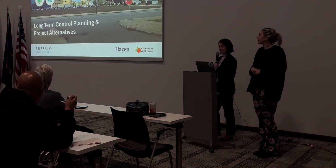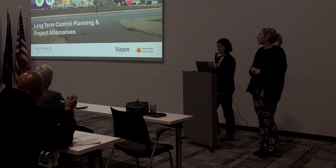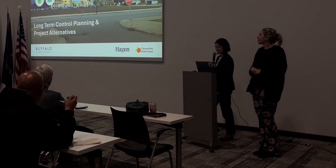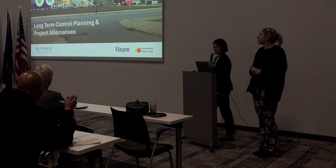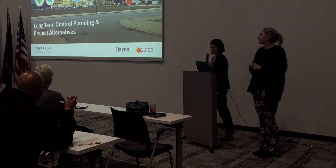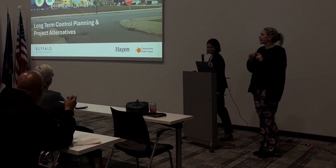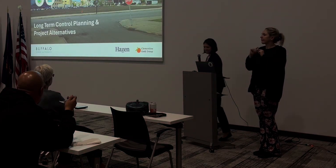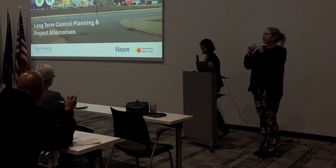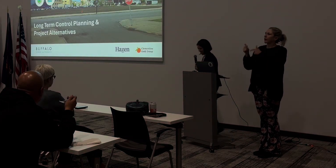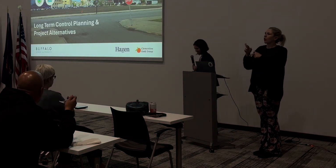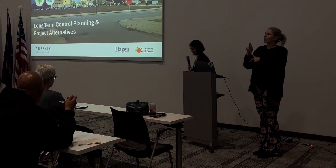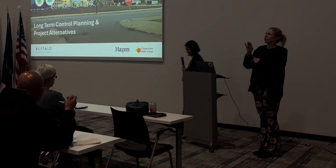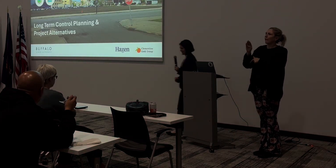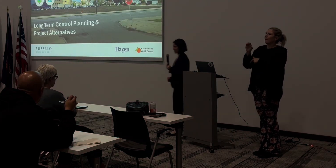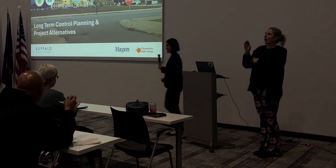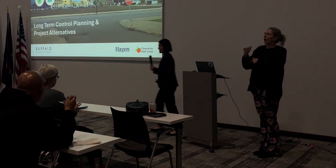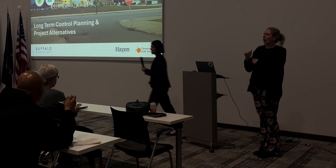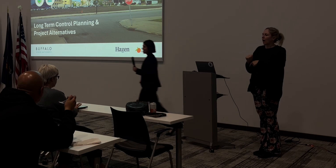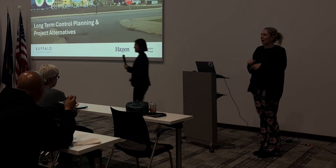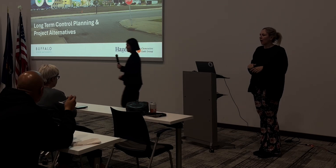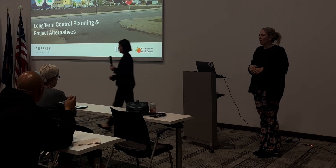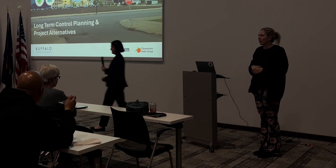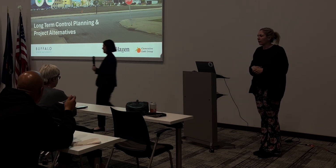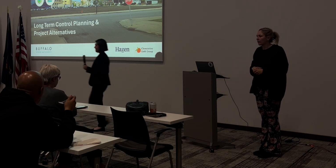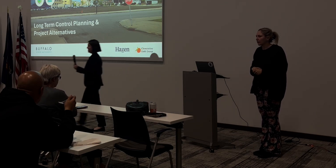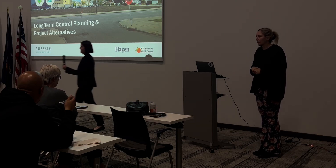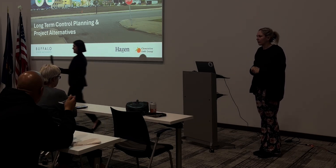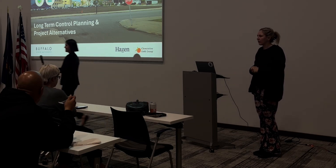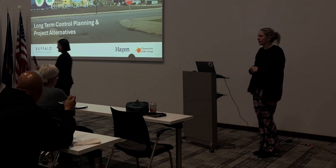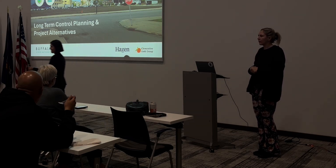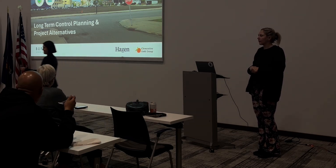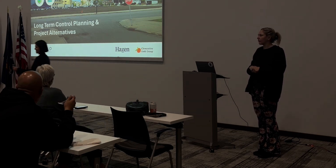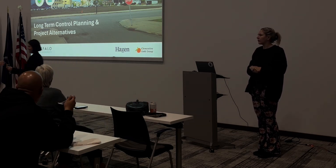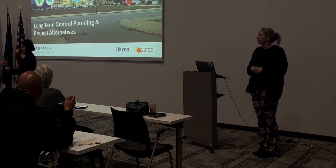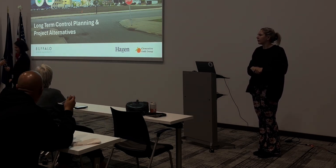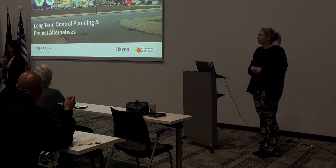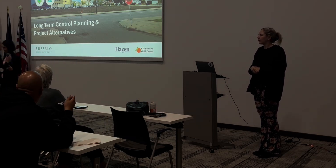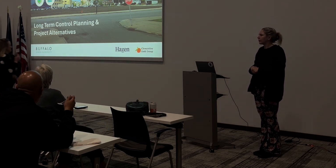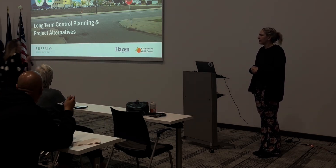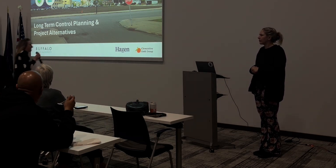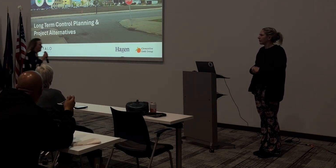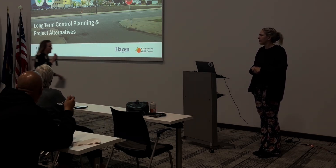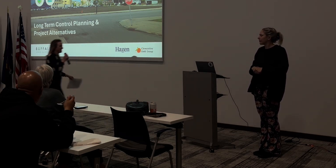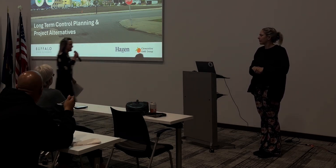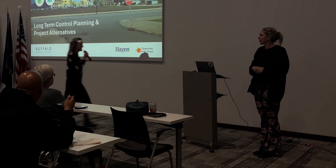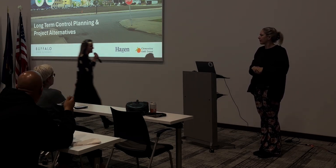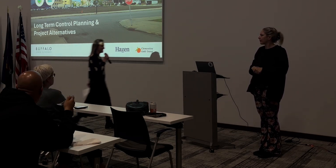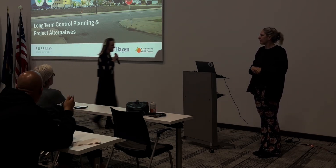Rebecca.